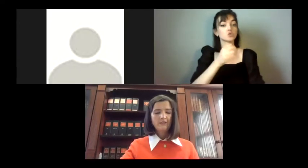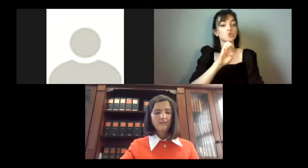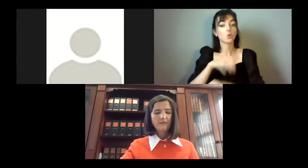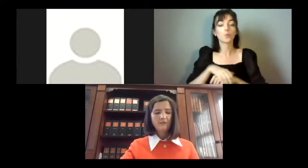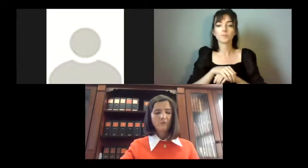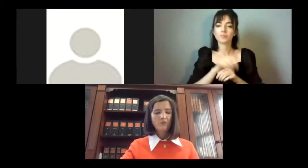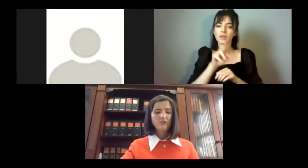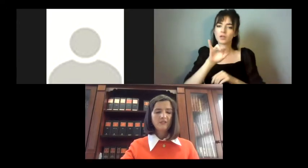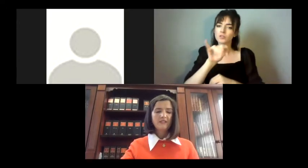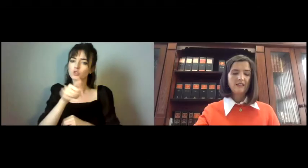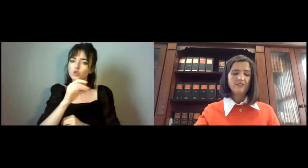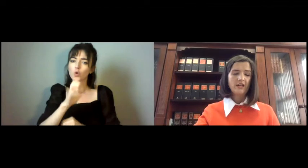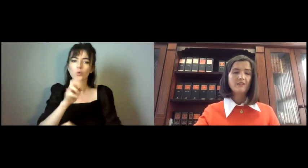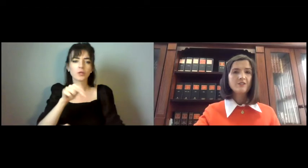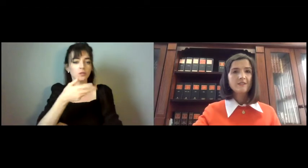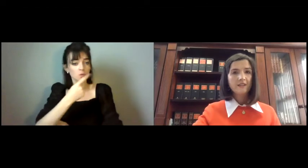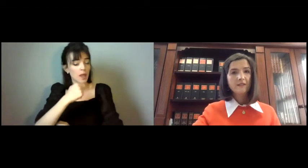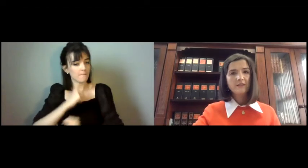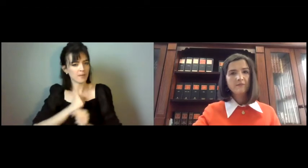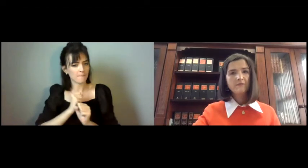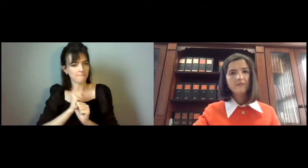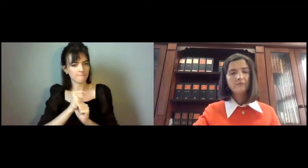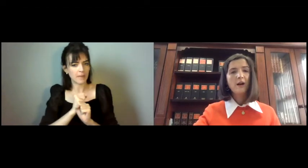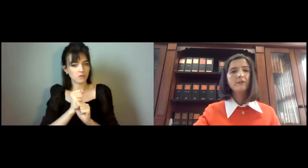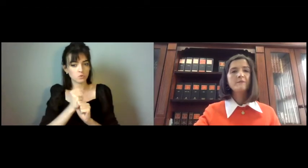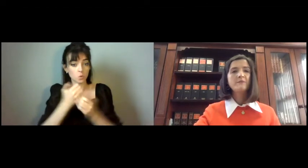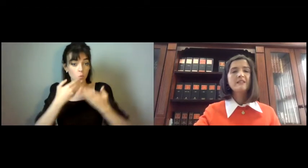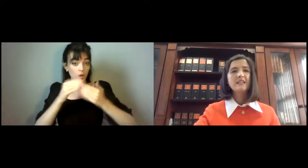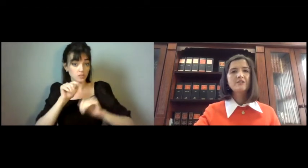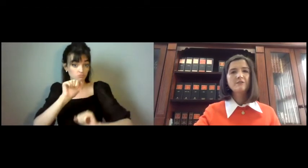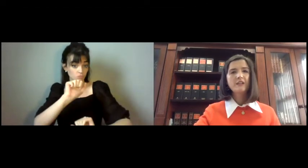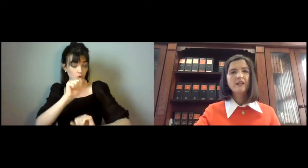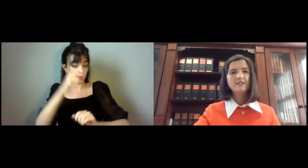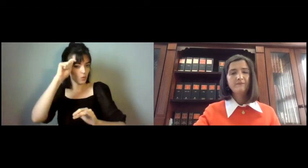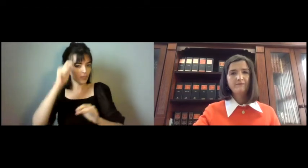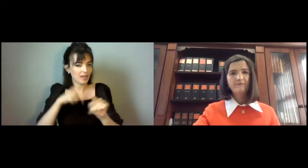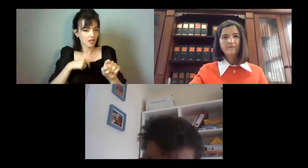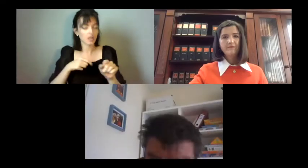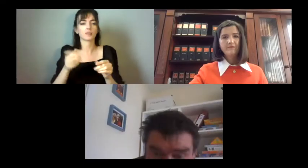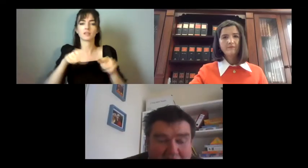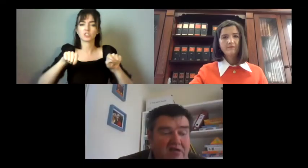tell me a bit about what you see the challenges to the proper implementation of the Act?